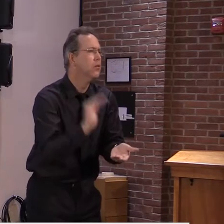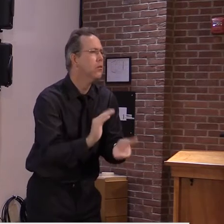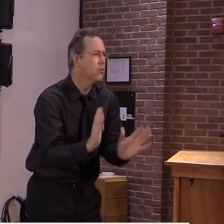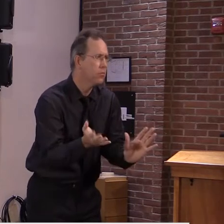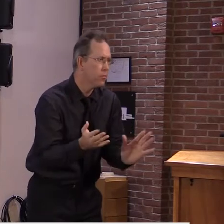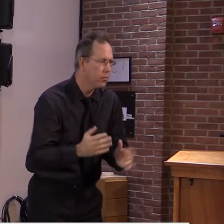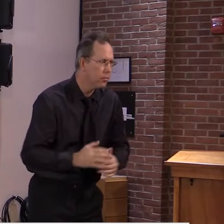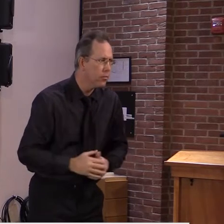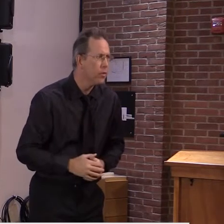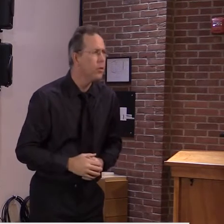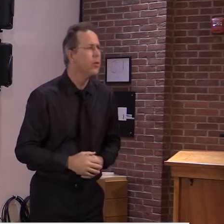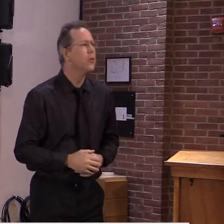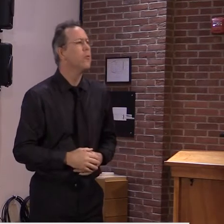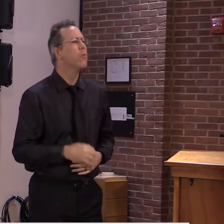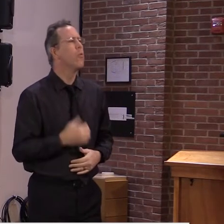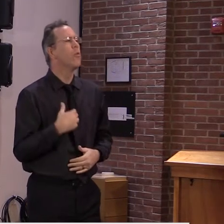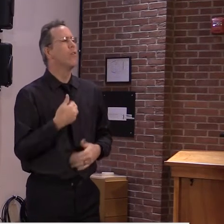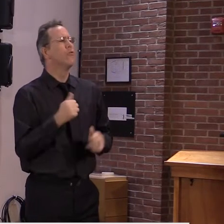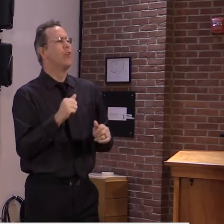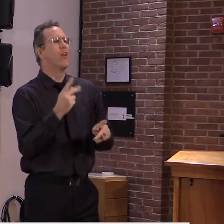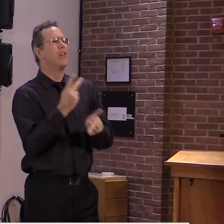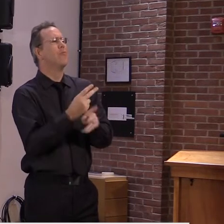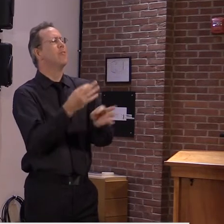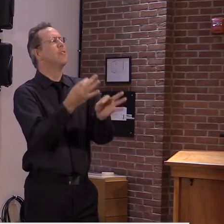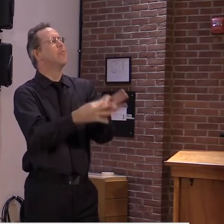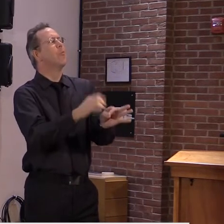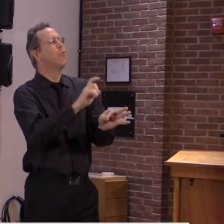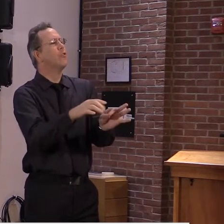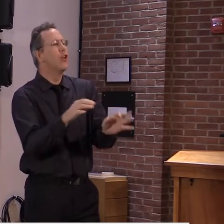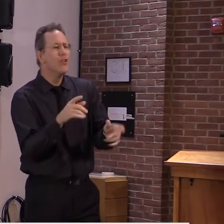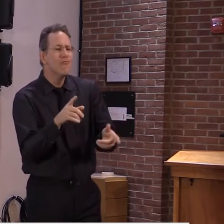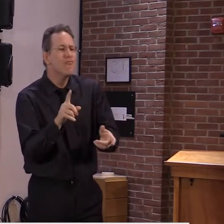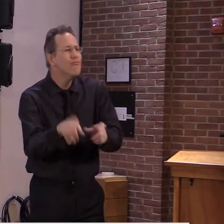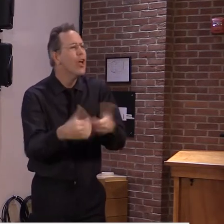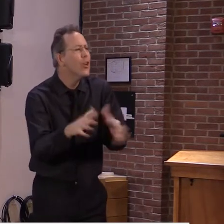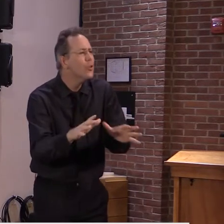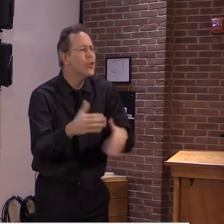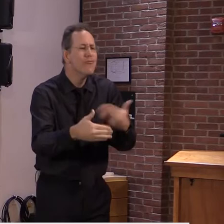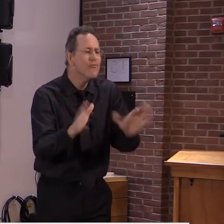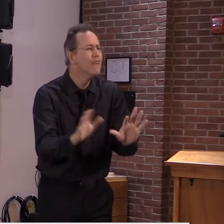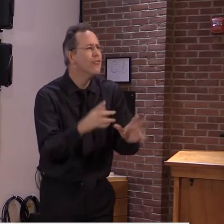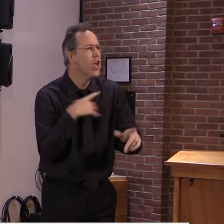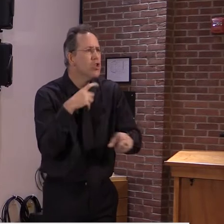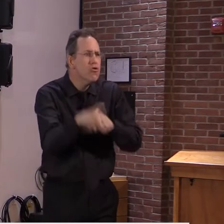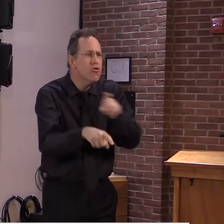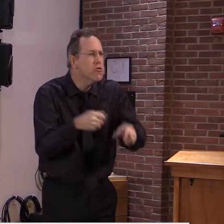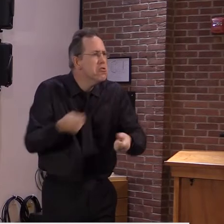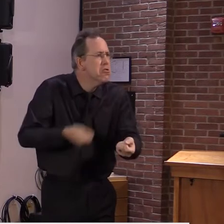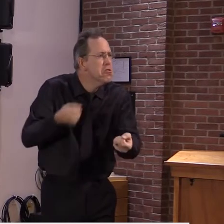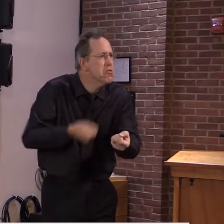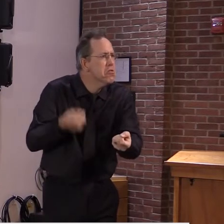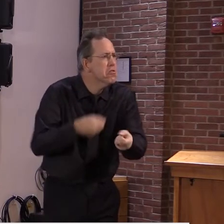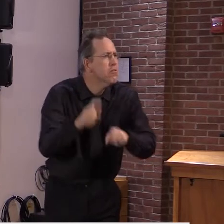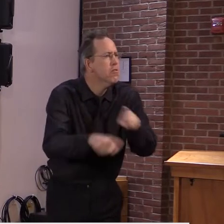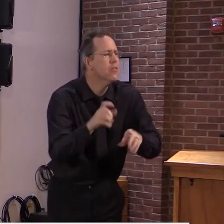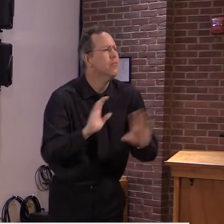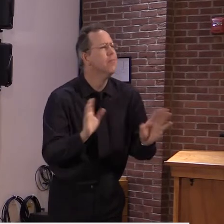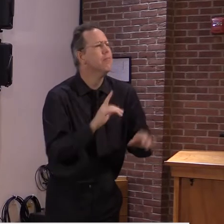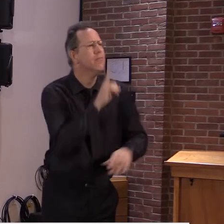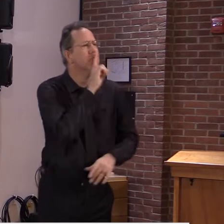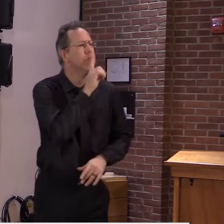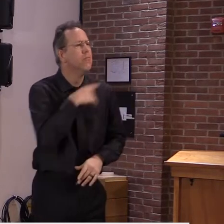simplicity, not more complexity, and I think there was enough complexity in the guidance previously. So that's why we're sending it seems to be the better approach.